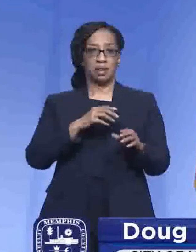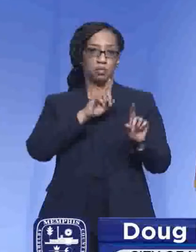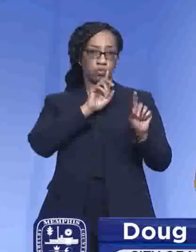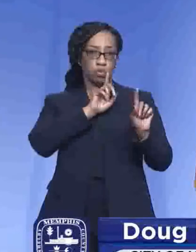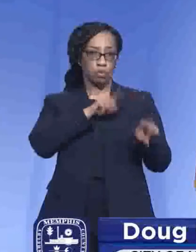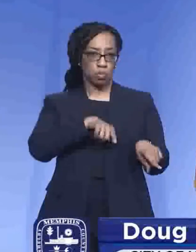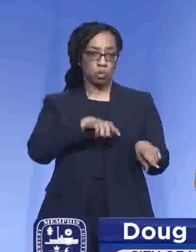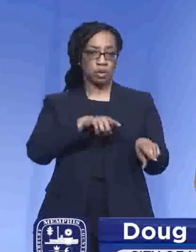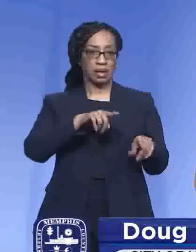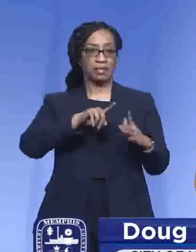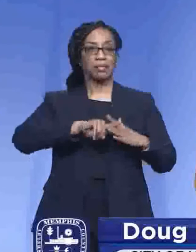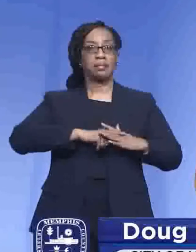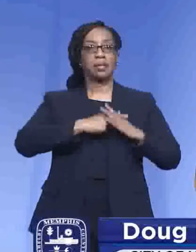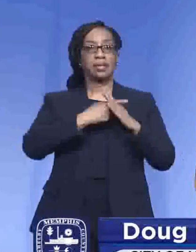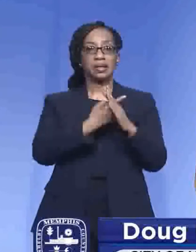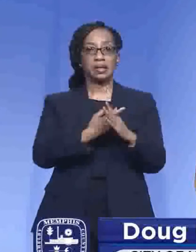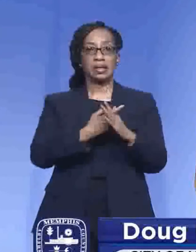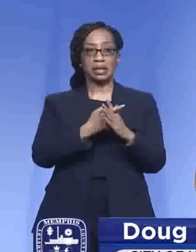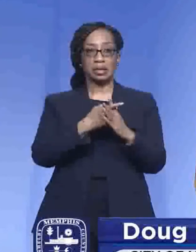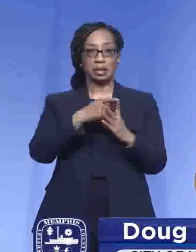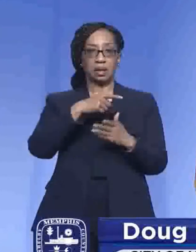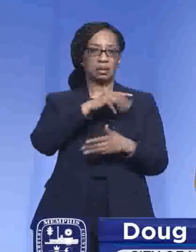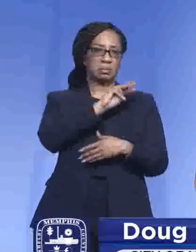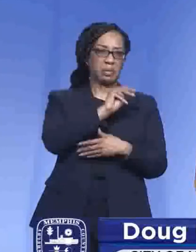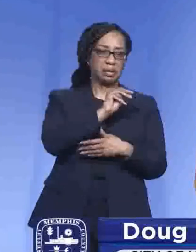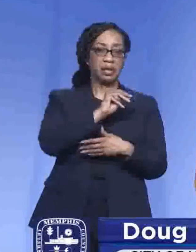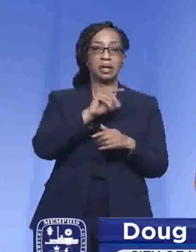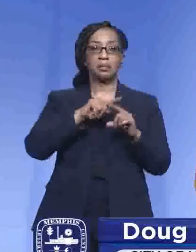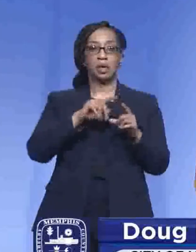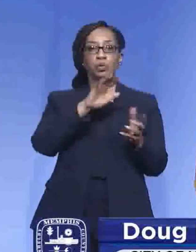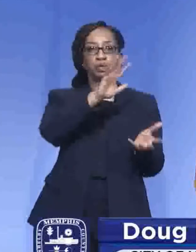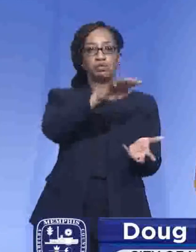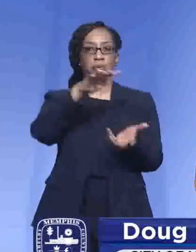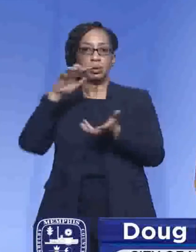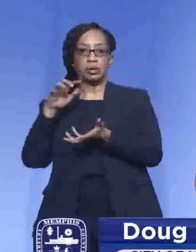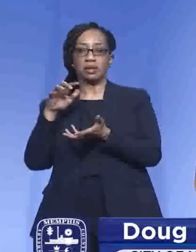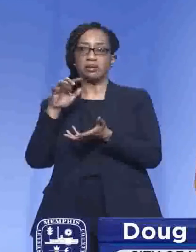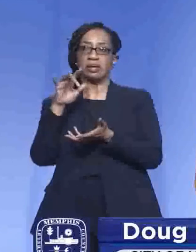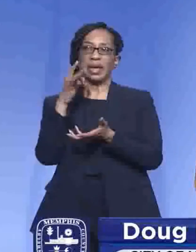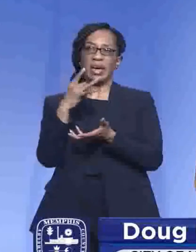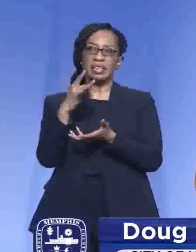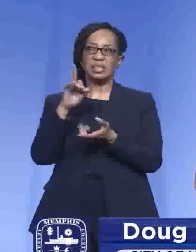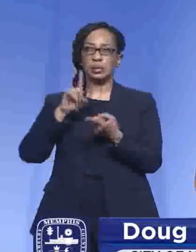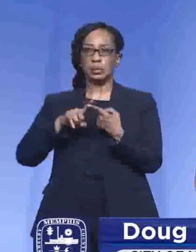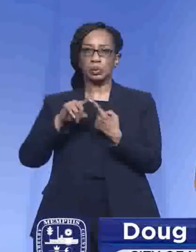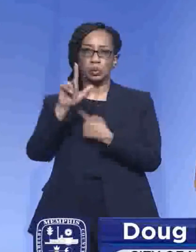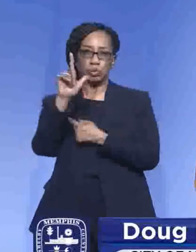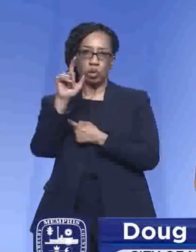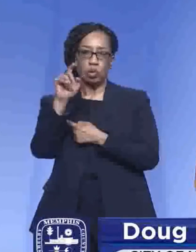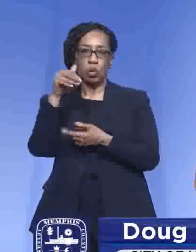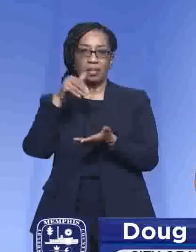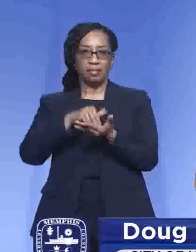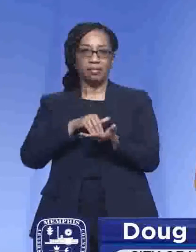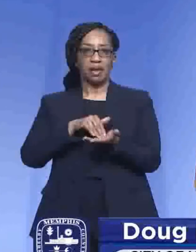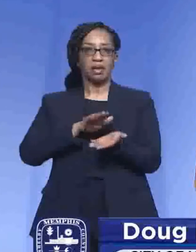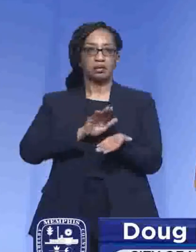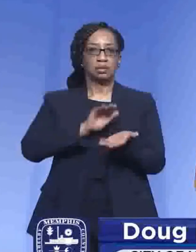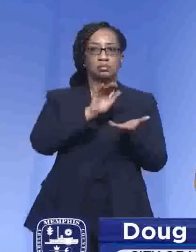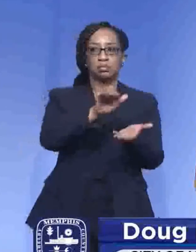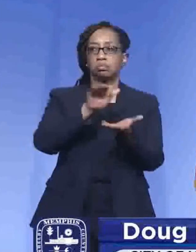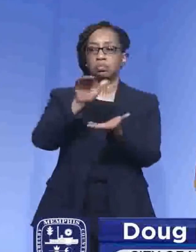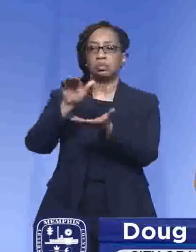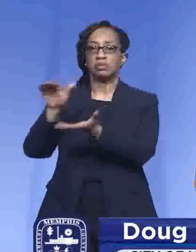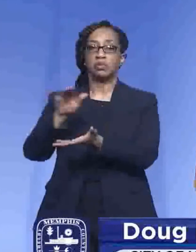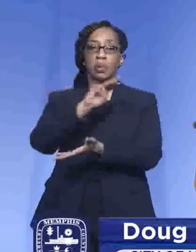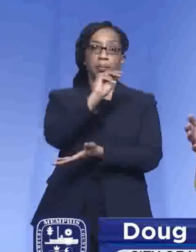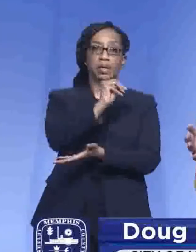week. So we have pulled out approximately 18 to 20,000 of those doses to give out on Monday and Tuesday